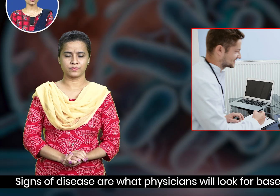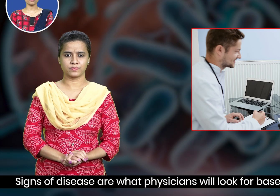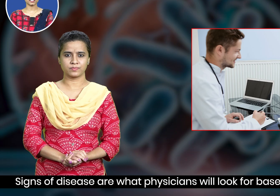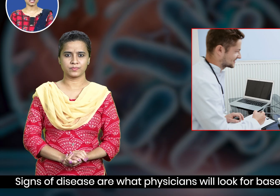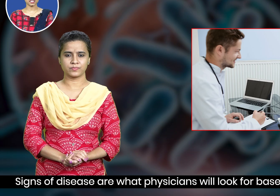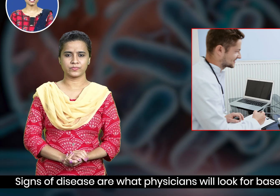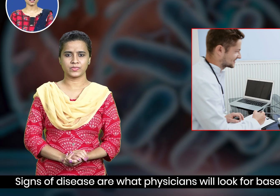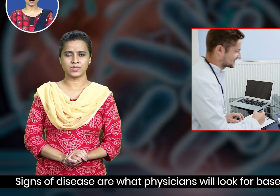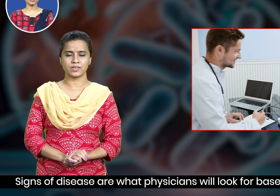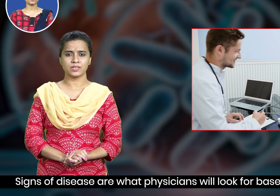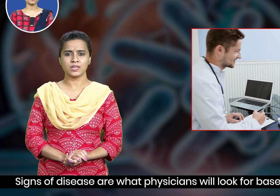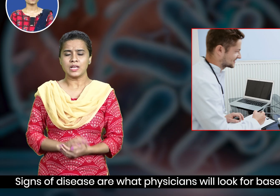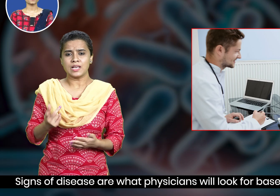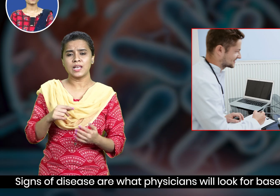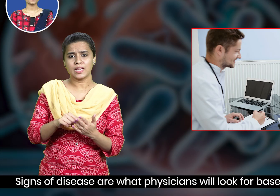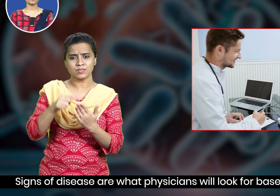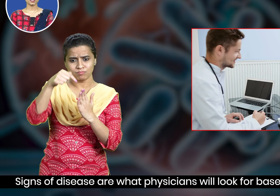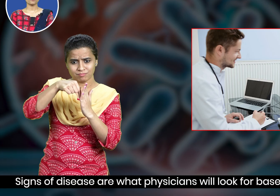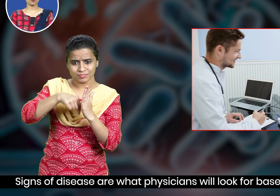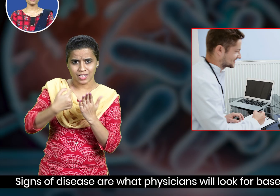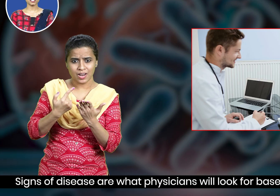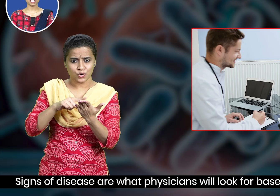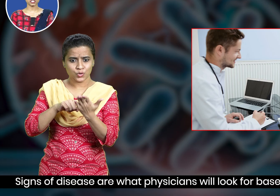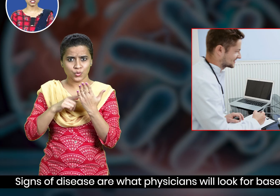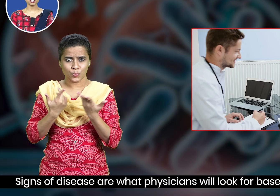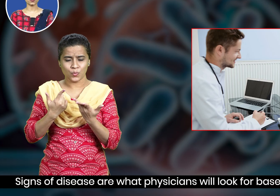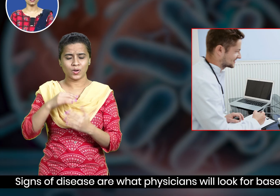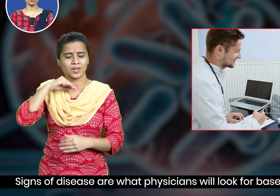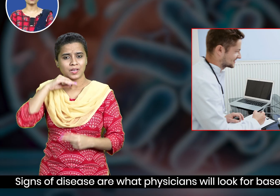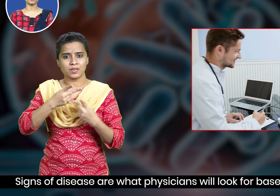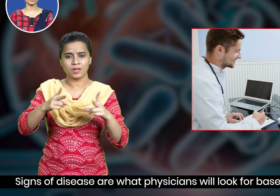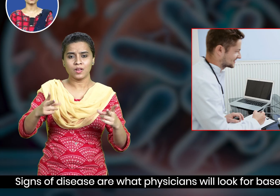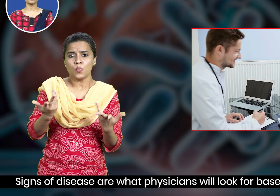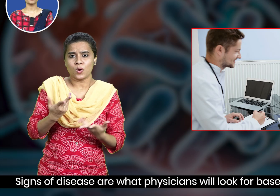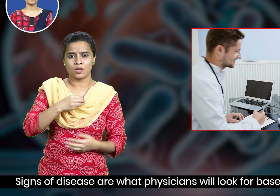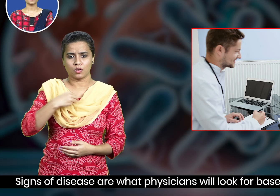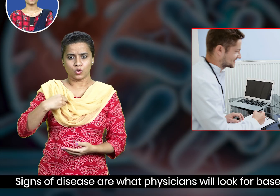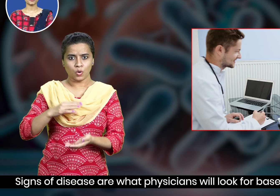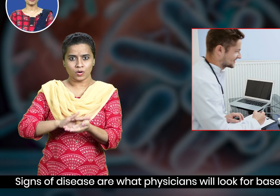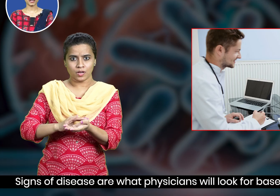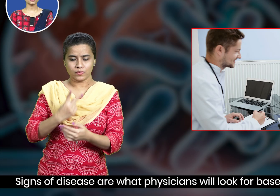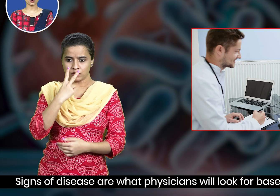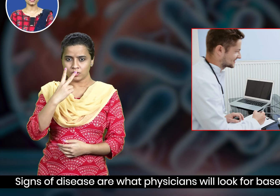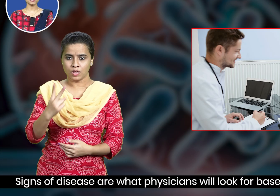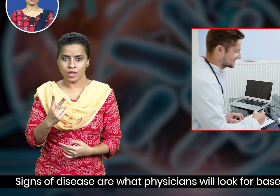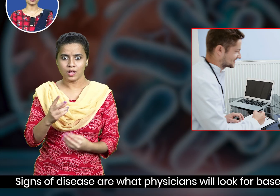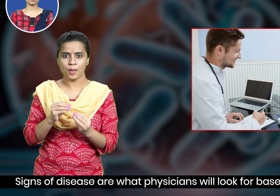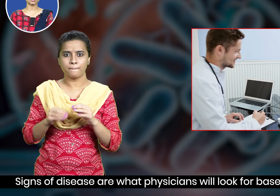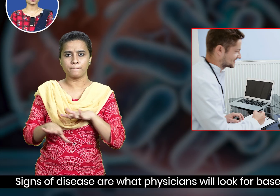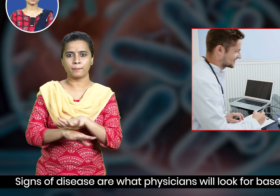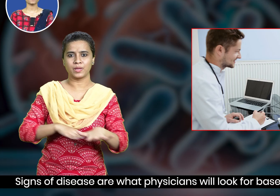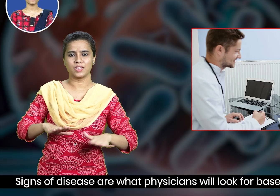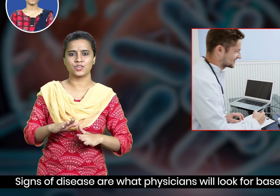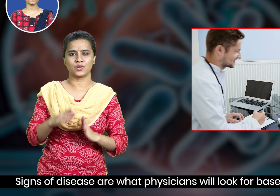Signs of disease are what physicians will look for based on the